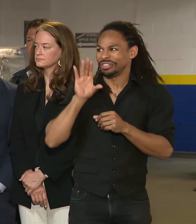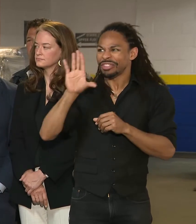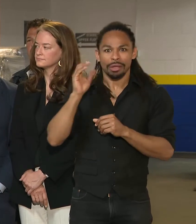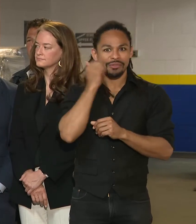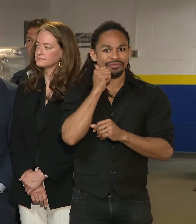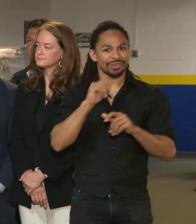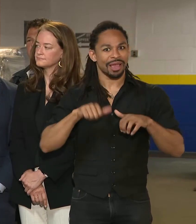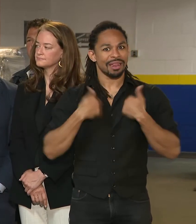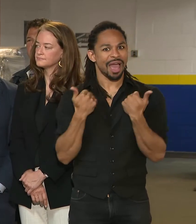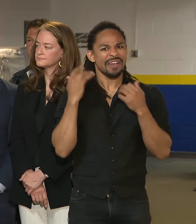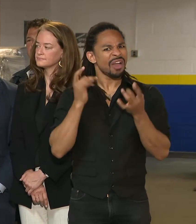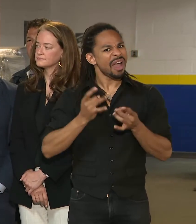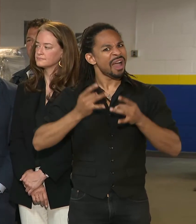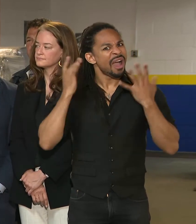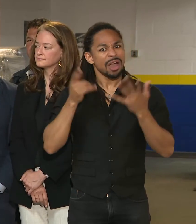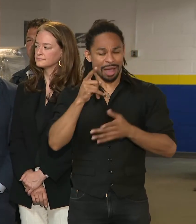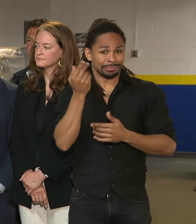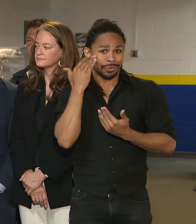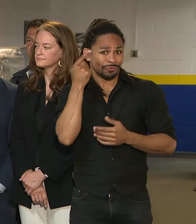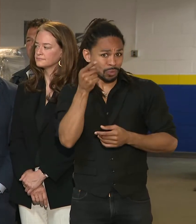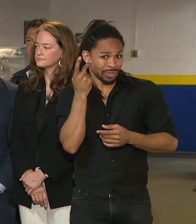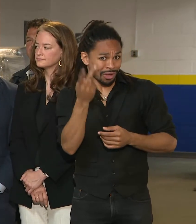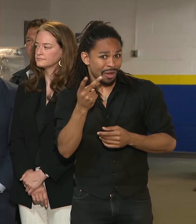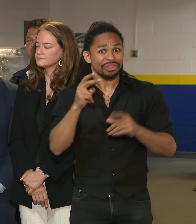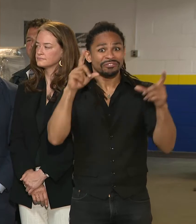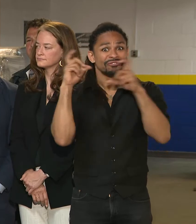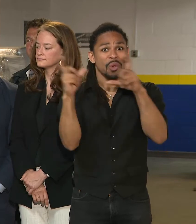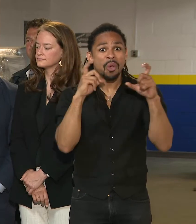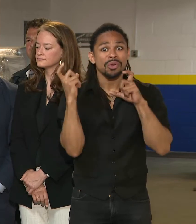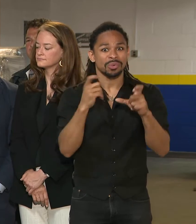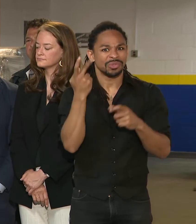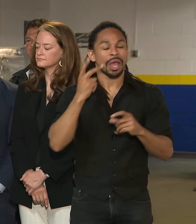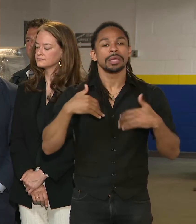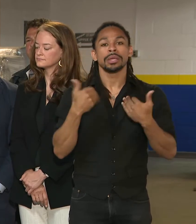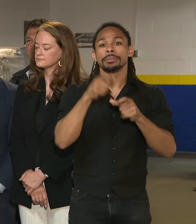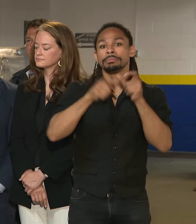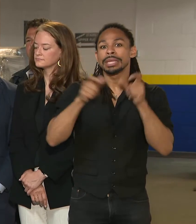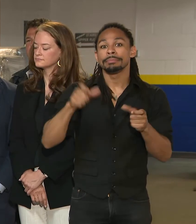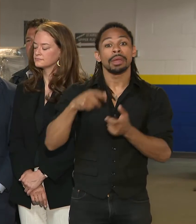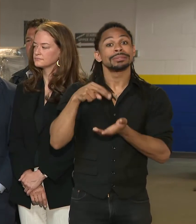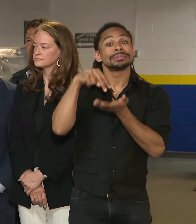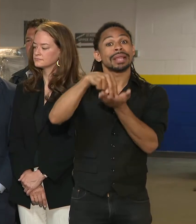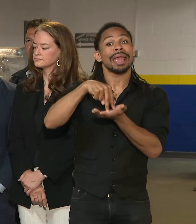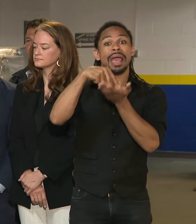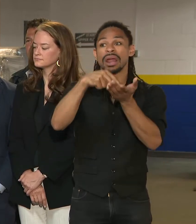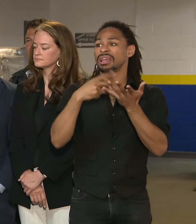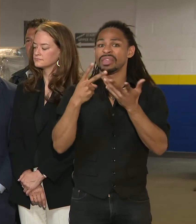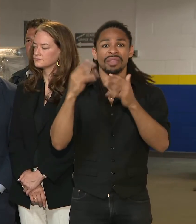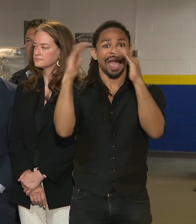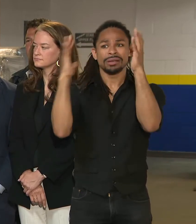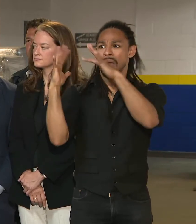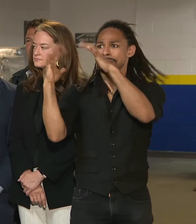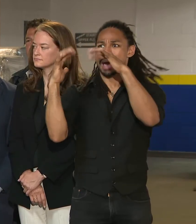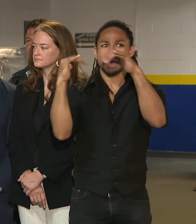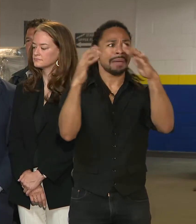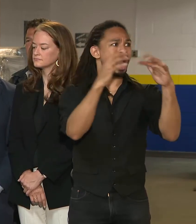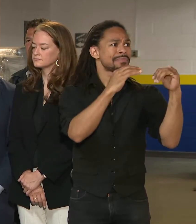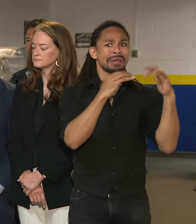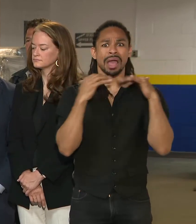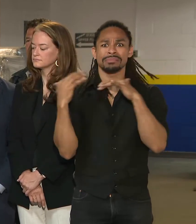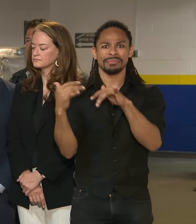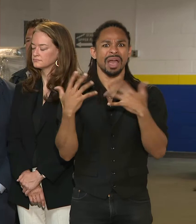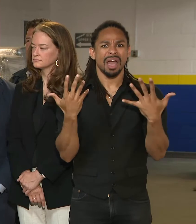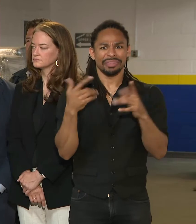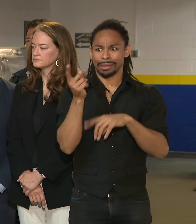know if any of you saw the photos that showed those young people standing near buildings in ruins as they had to find a way to